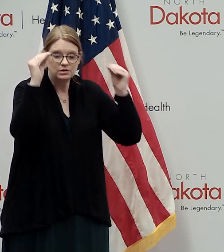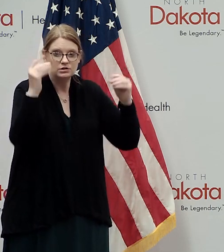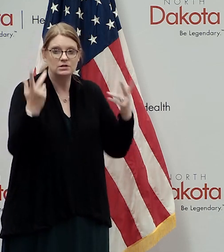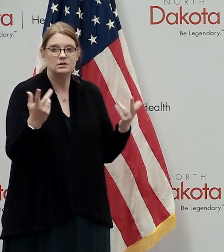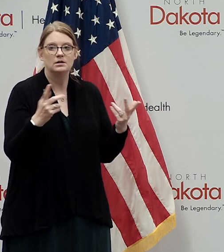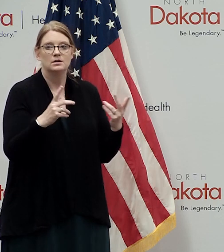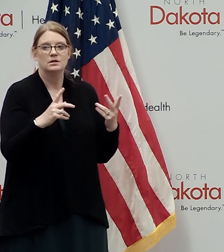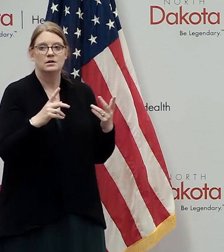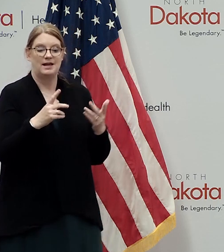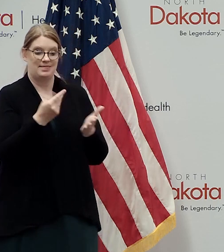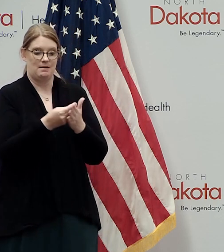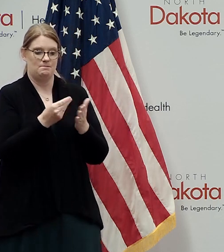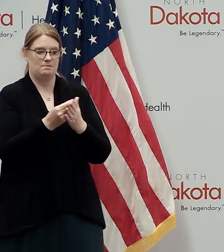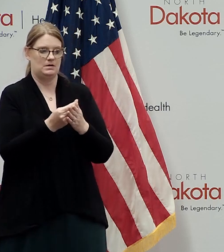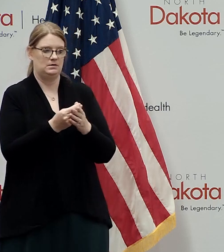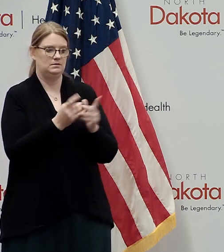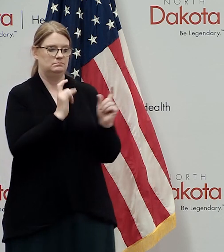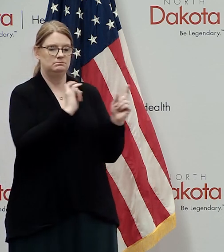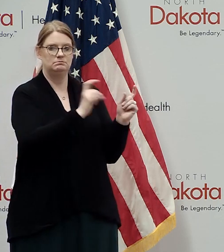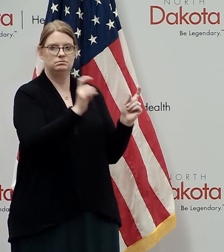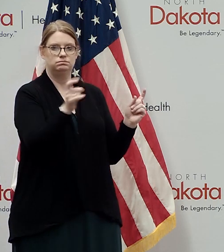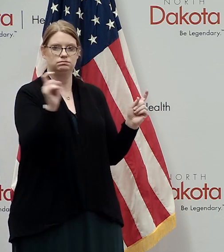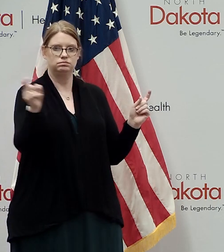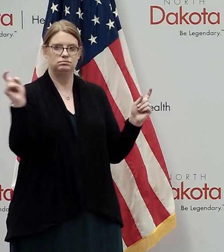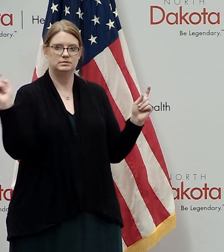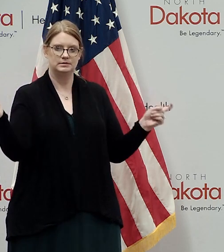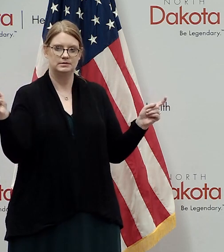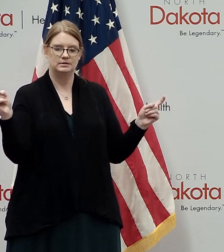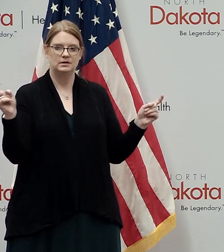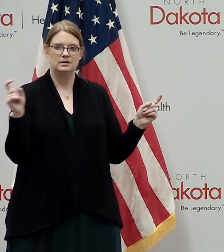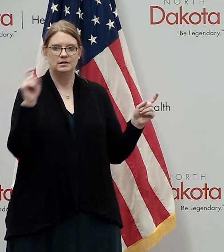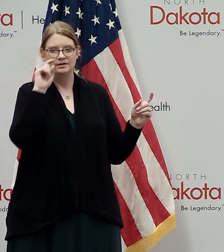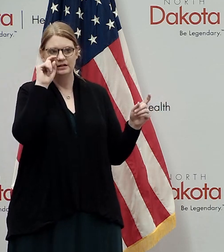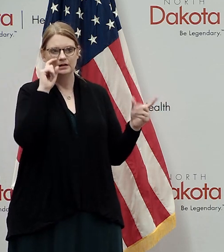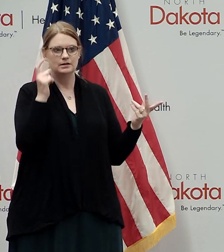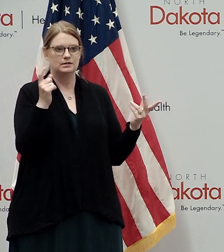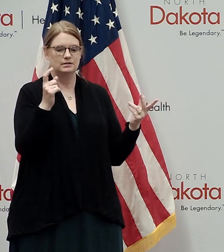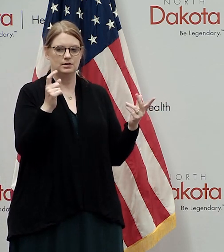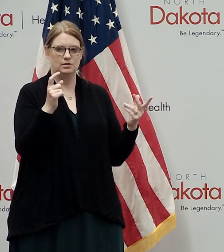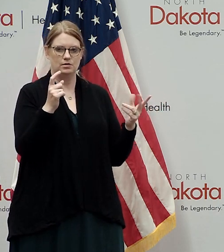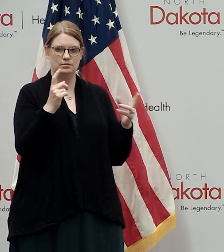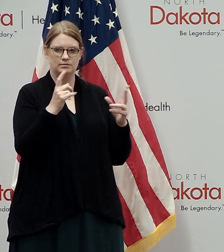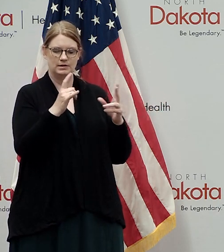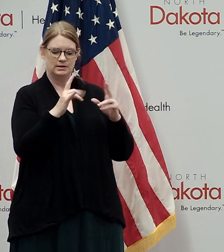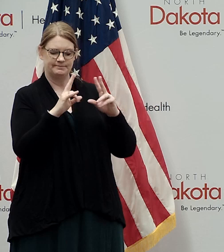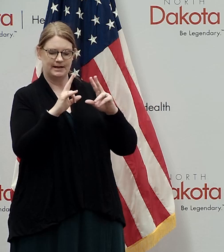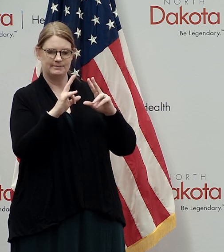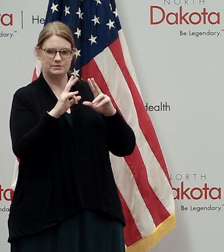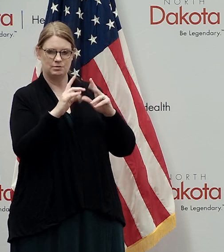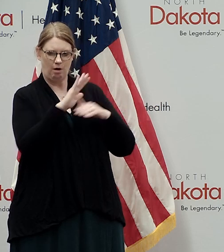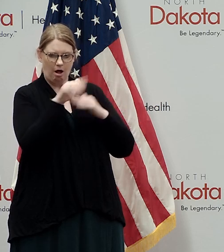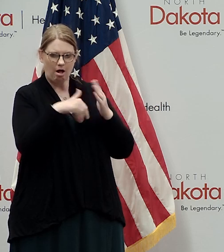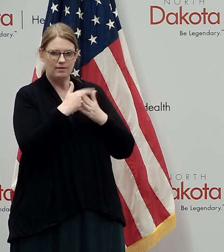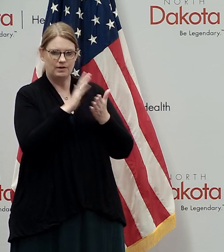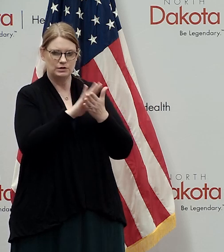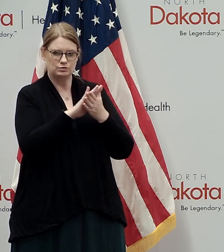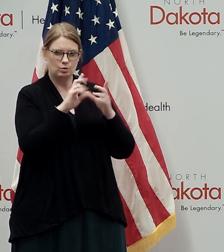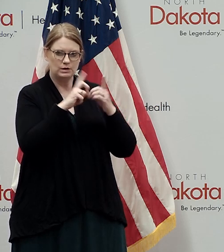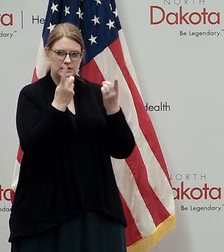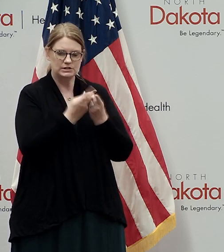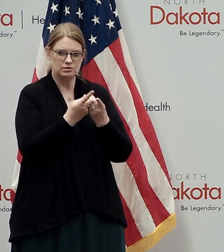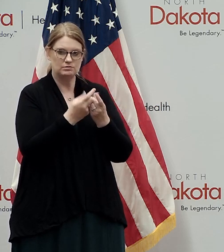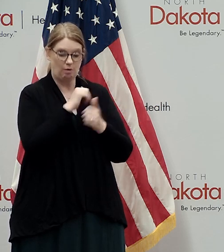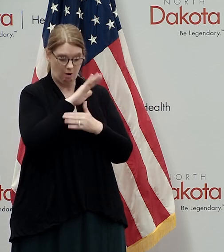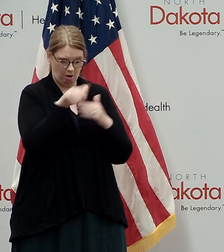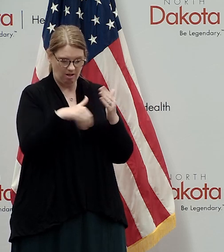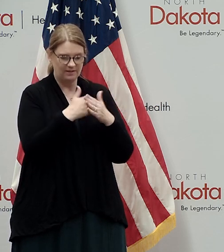deliver out that funding and disperse that funding on a formula basis to every one of our school districts in the state. So every one of